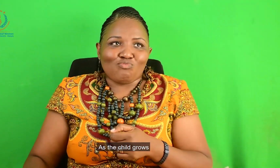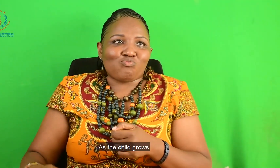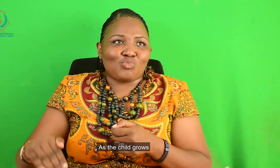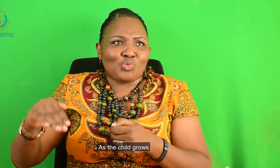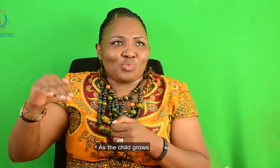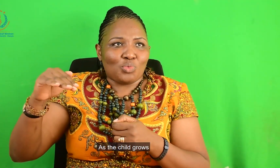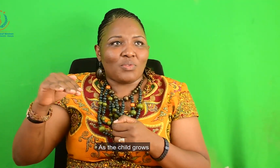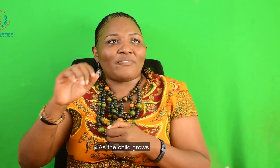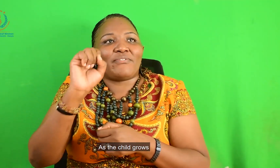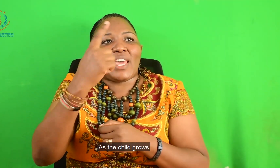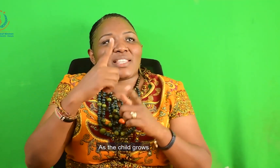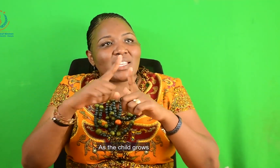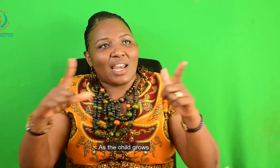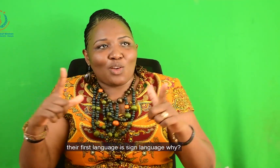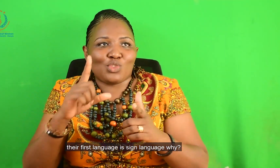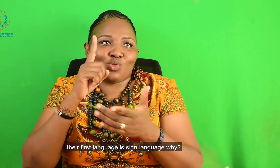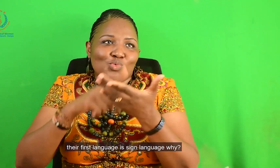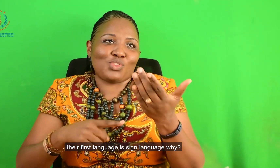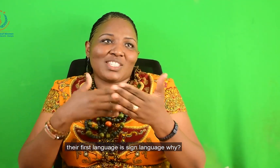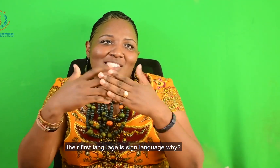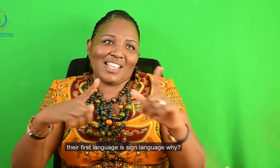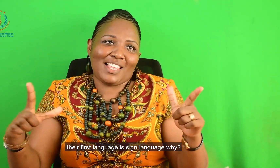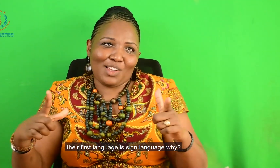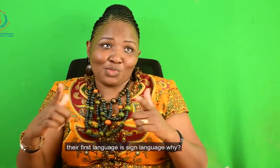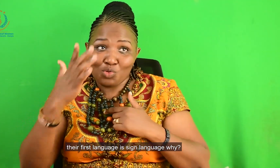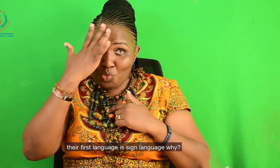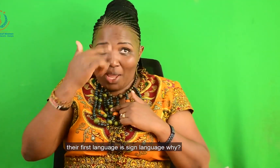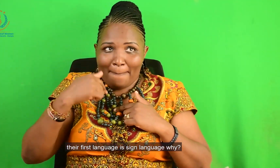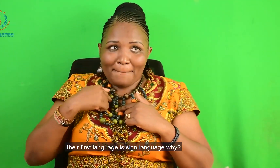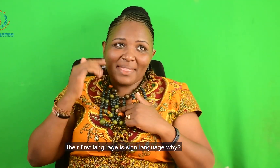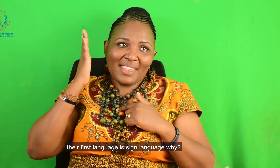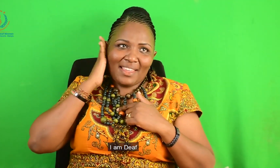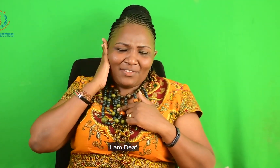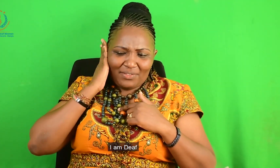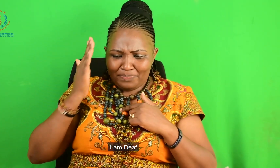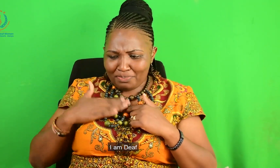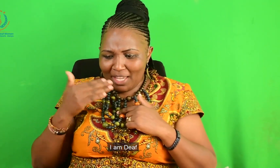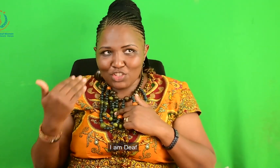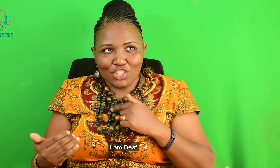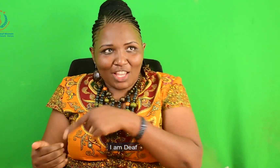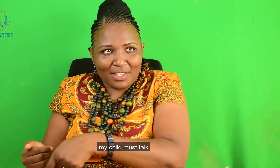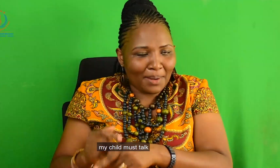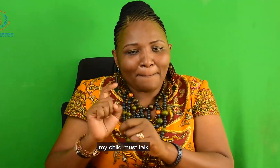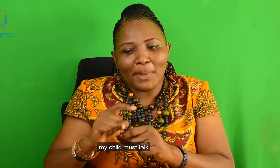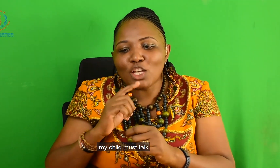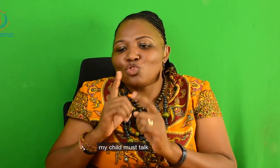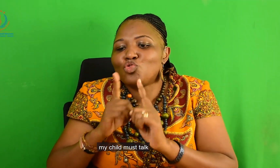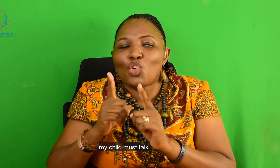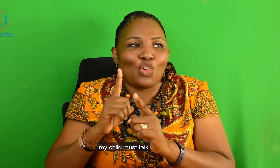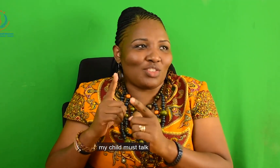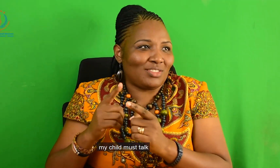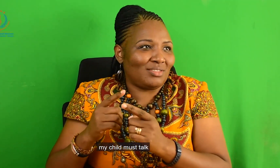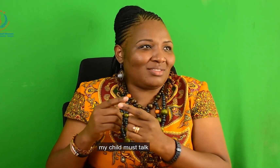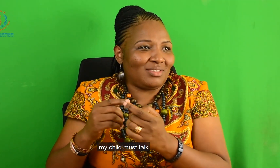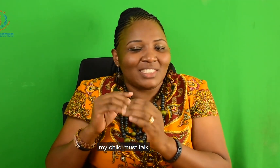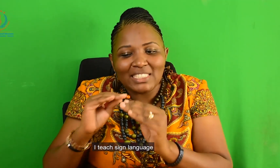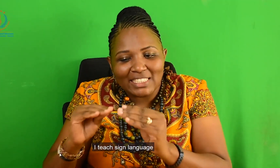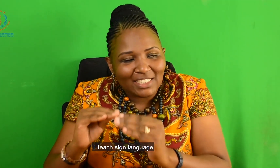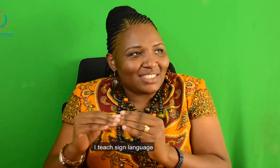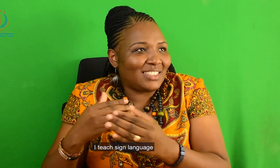As the child grows, their first language is sign language. Why? I'm deaf, my child must talk. So I teach them